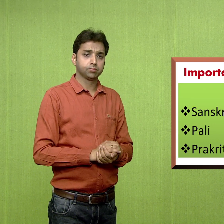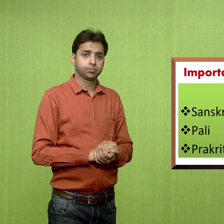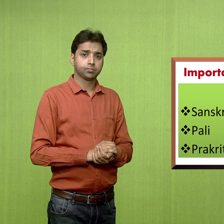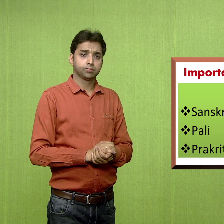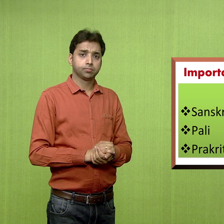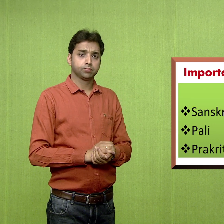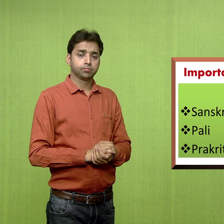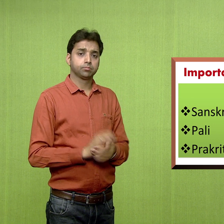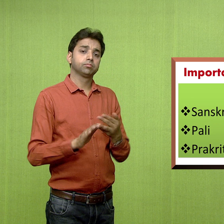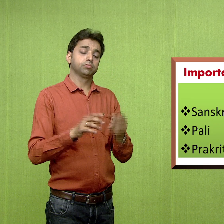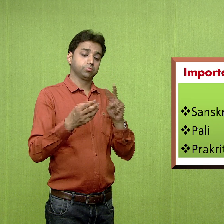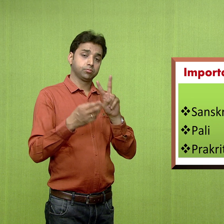for Vedic